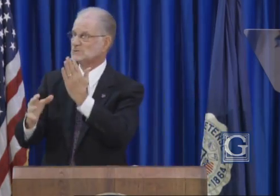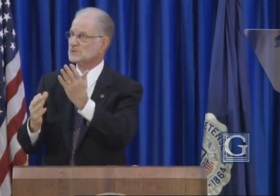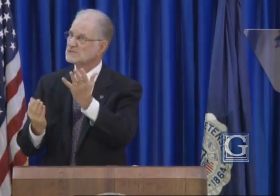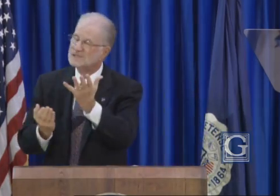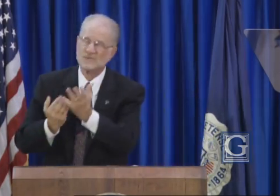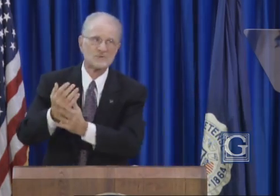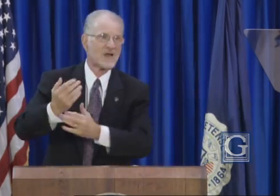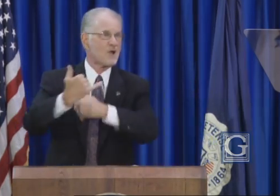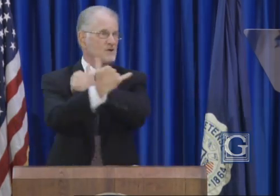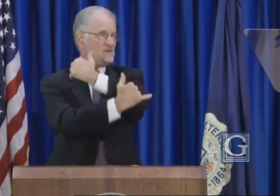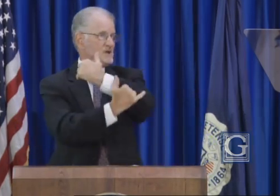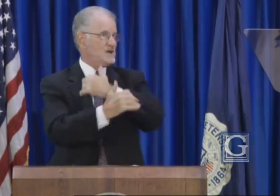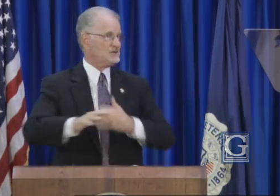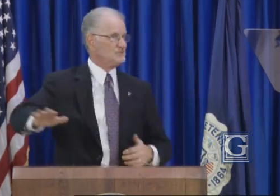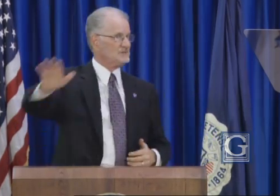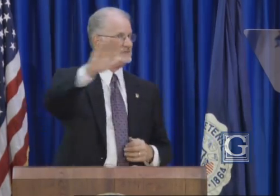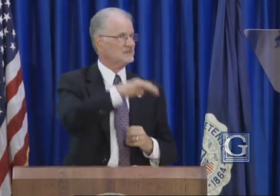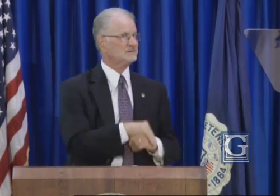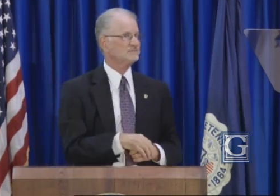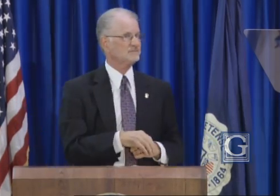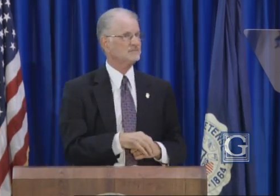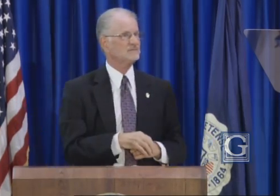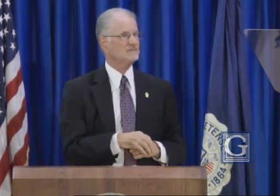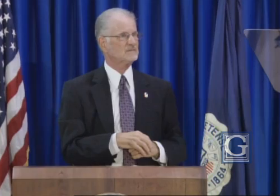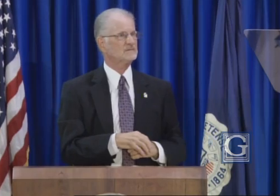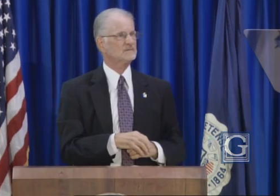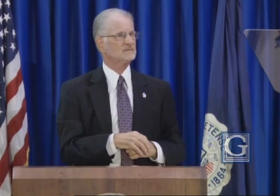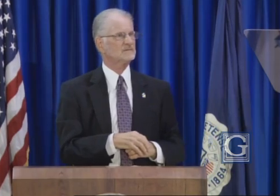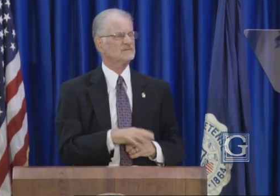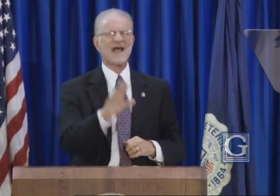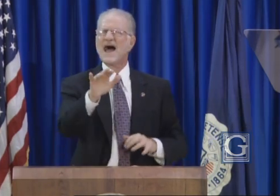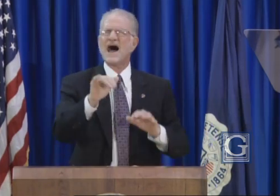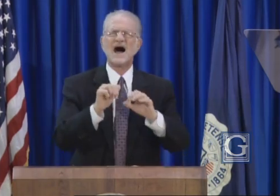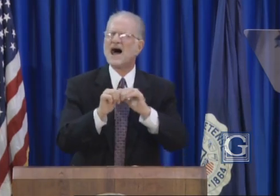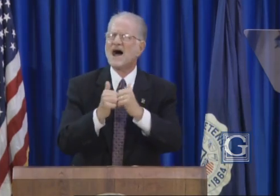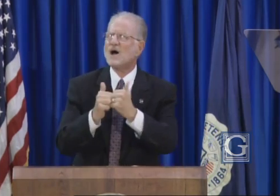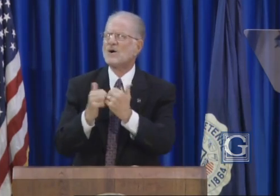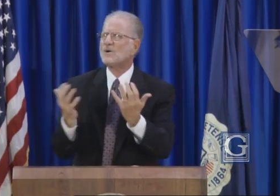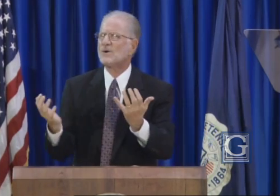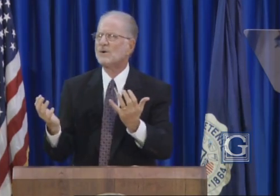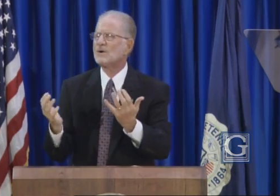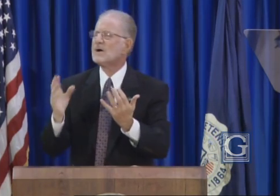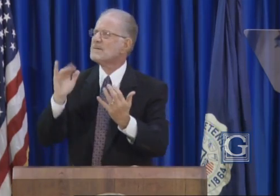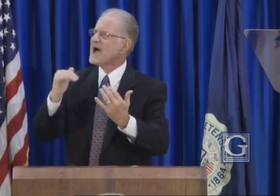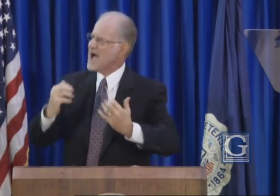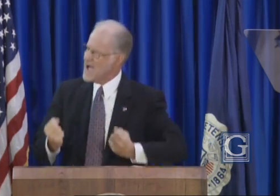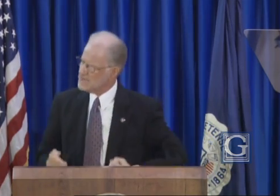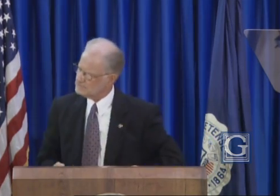hearing students throughout the country. So how will this be